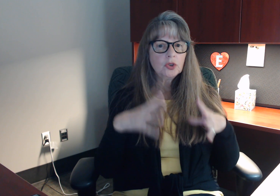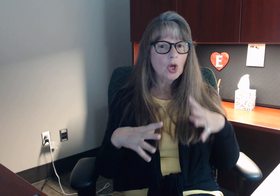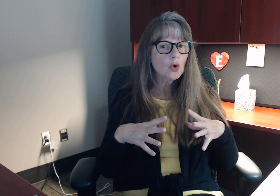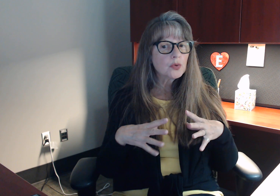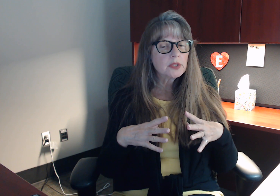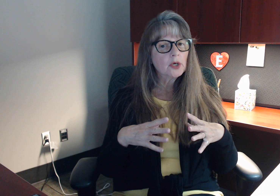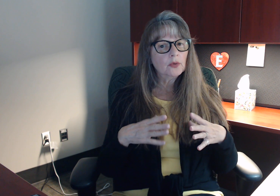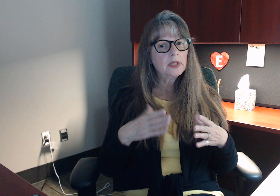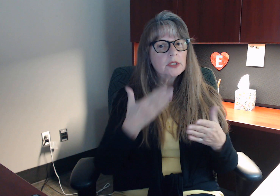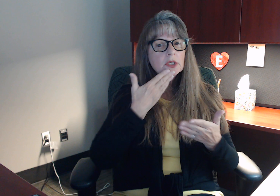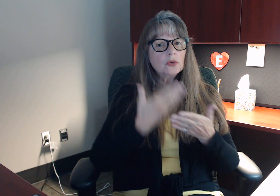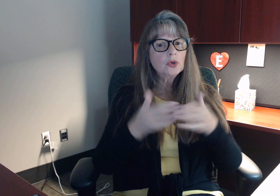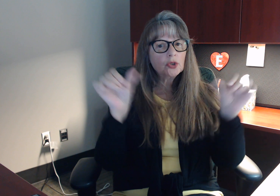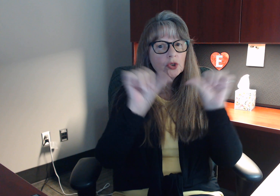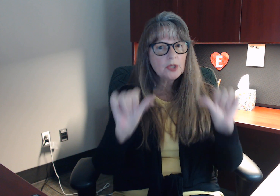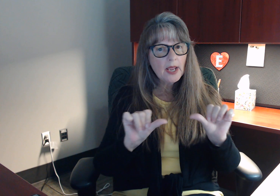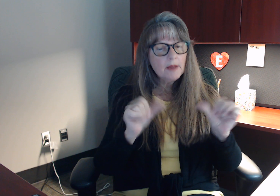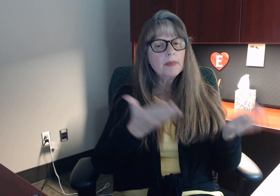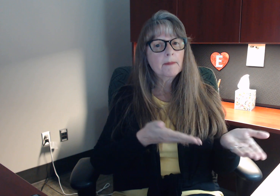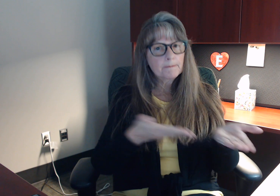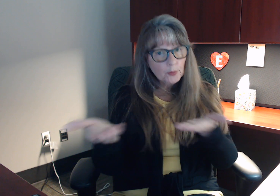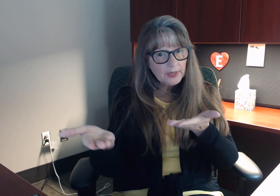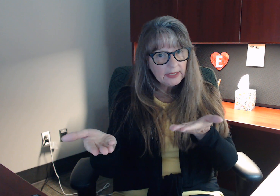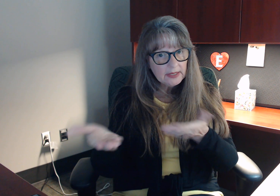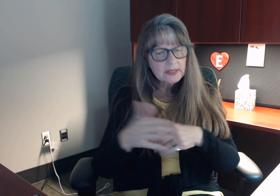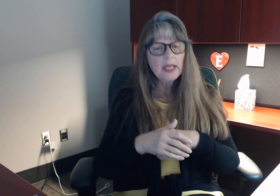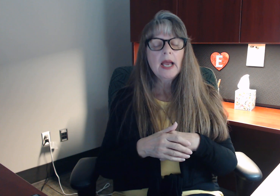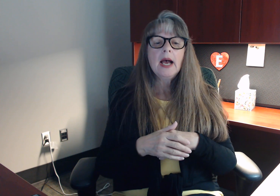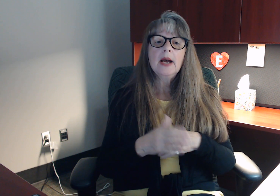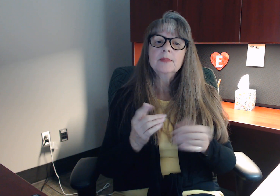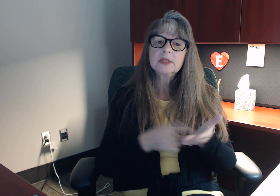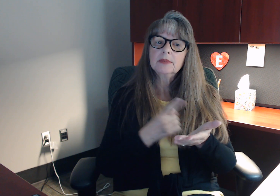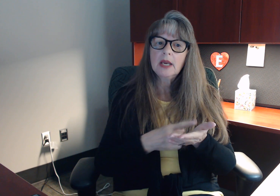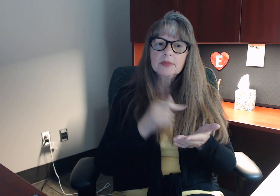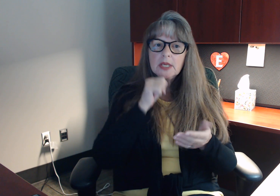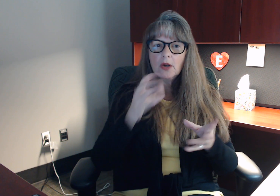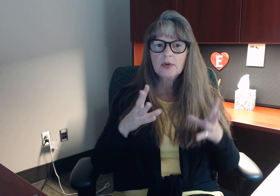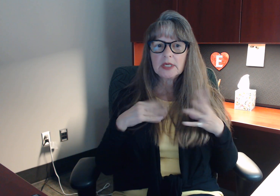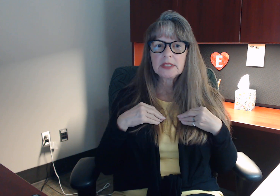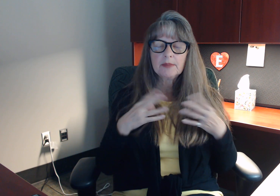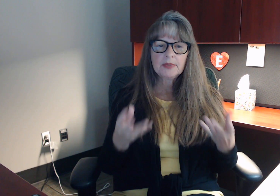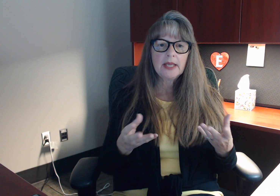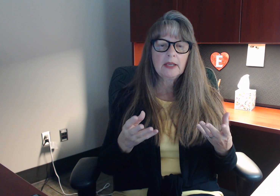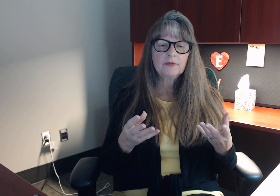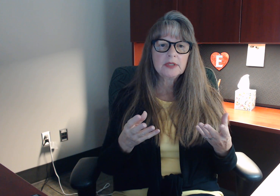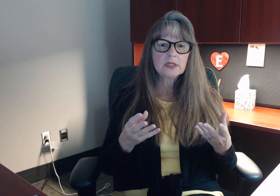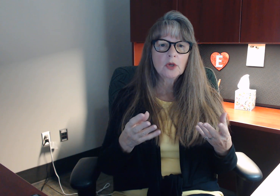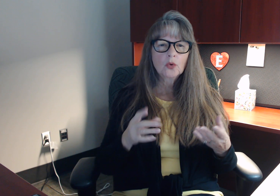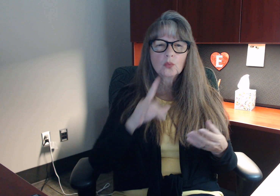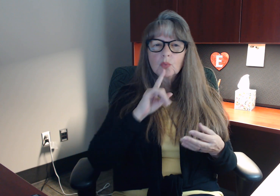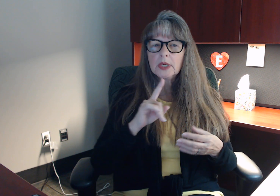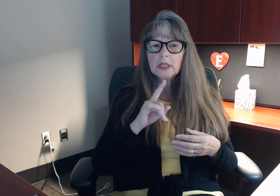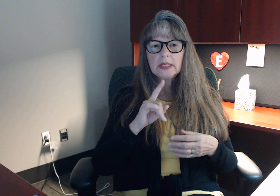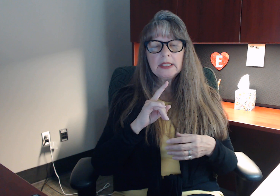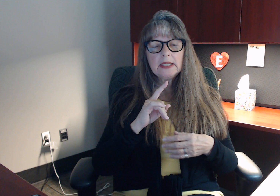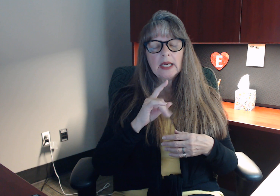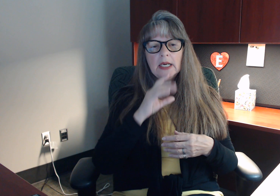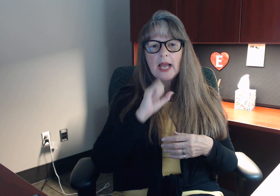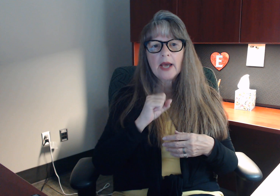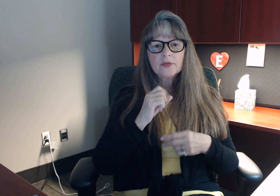clothes that are in still good shape, bring it. Sometimes they don't accept, like if it's really out of